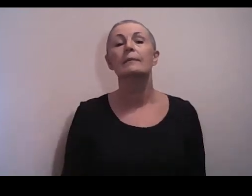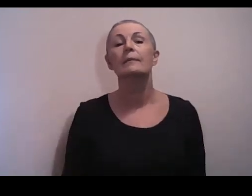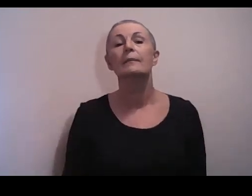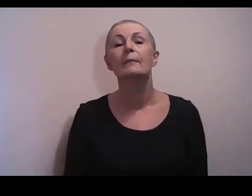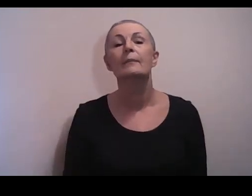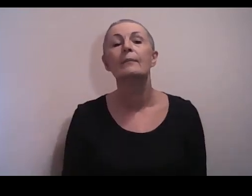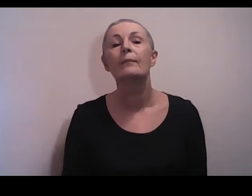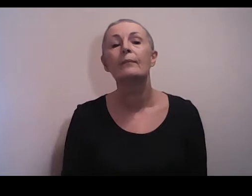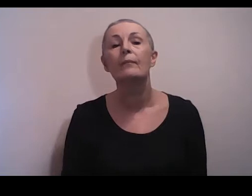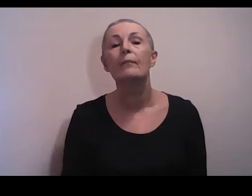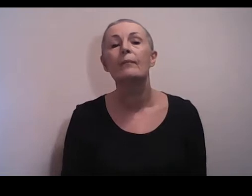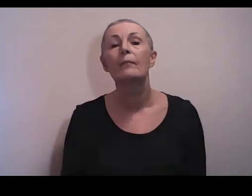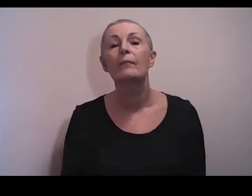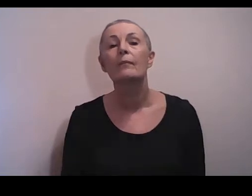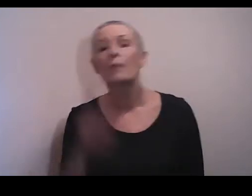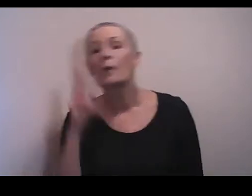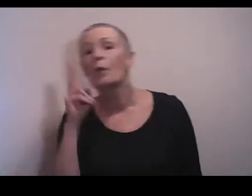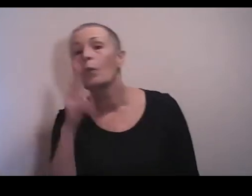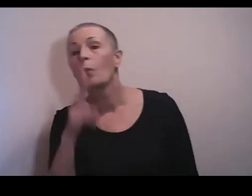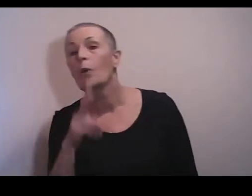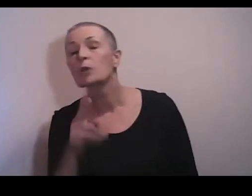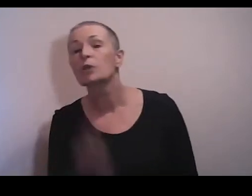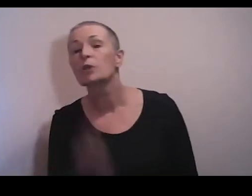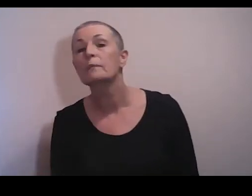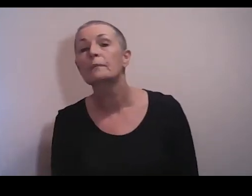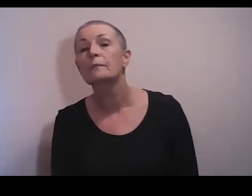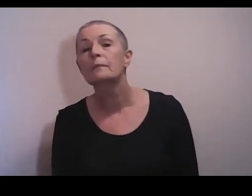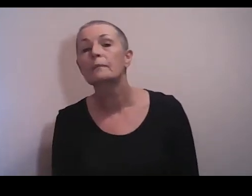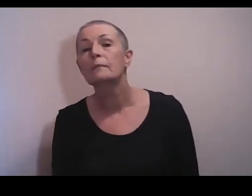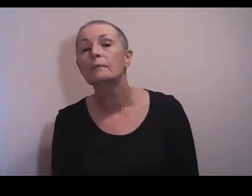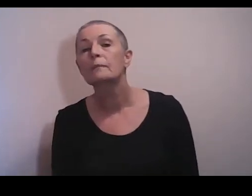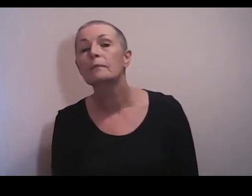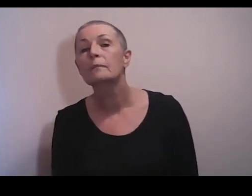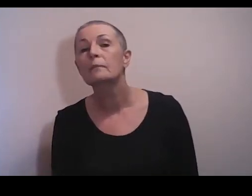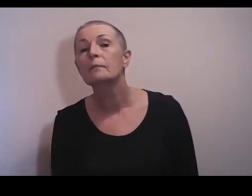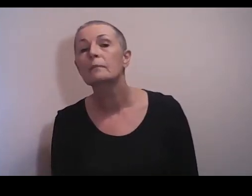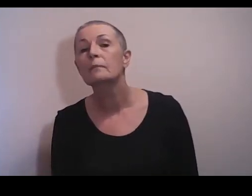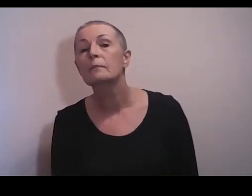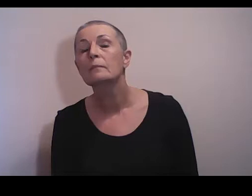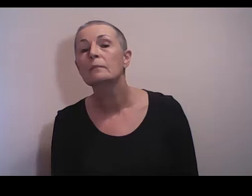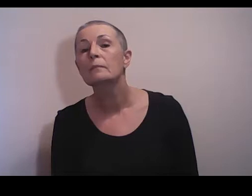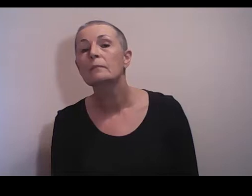So just watch what the front arm is doing for now. Don't worry about the other arm.